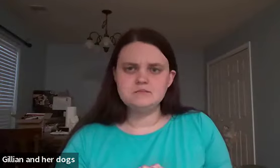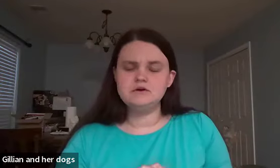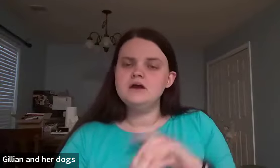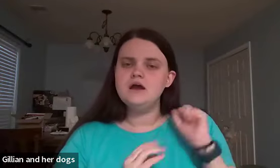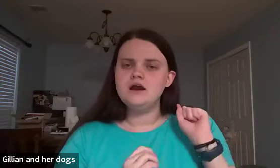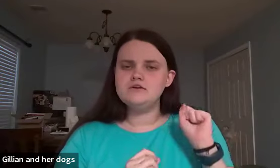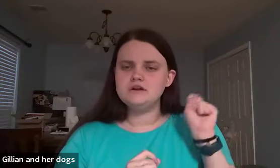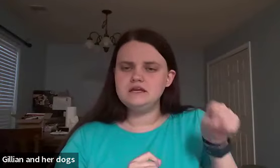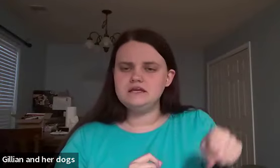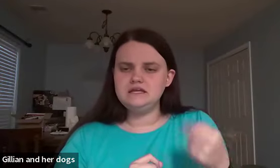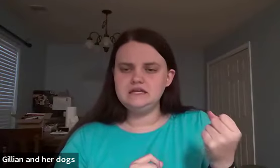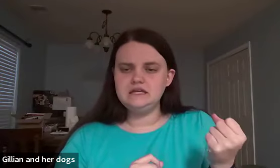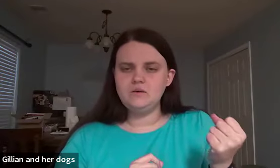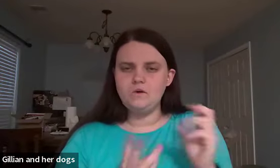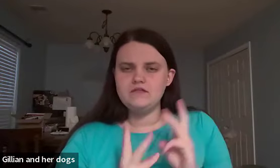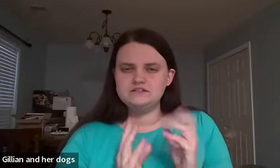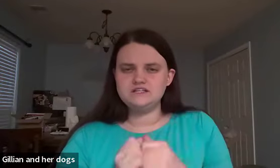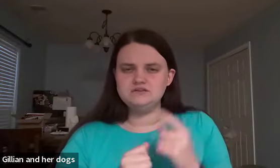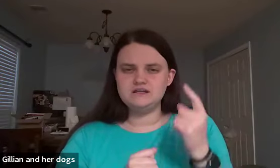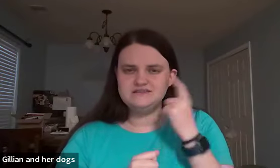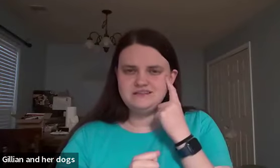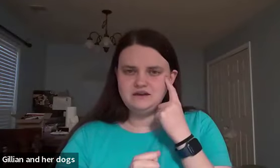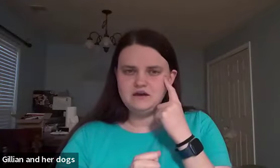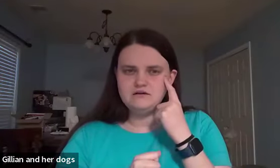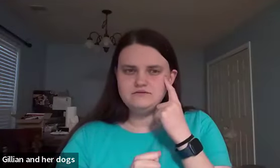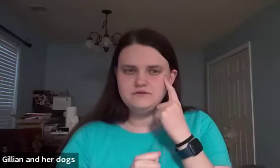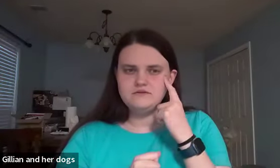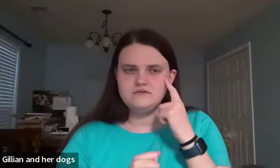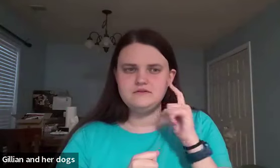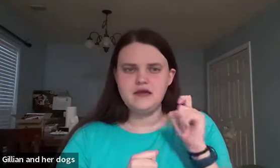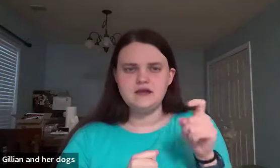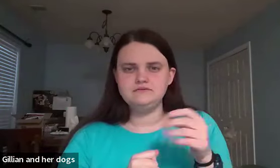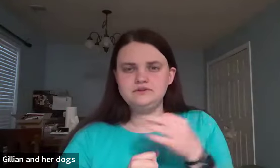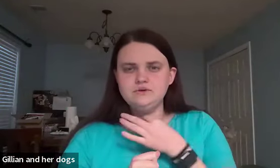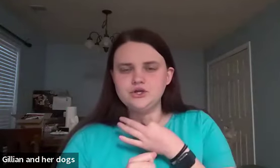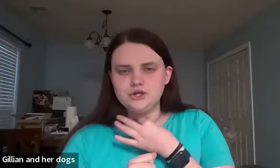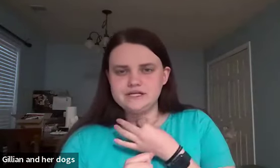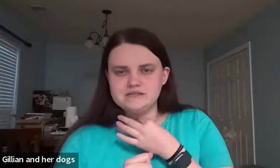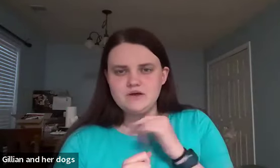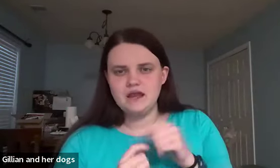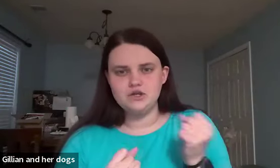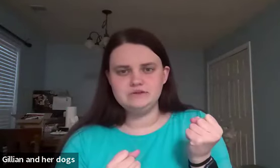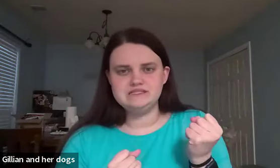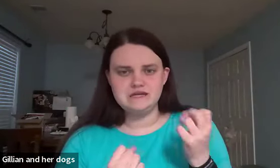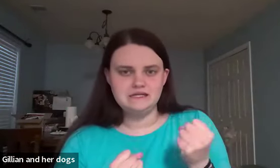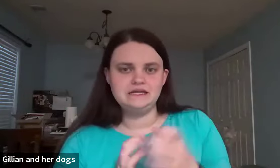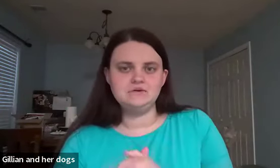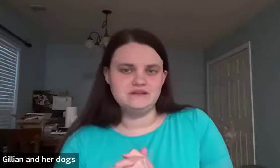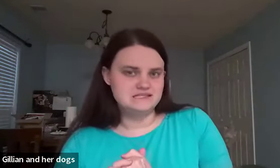Cannot remember. Are there any weather signs you guys can think of that you're curious about, like how you would sign it or things